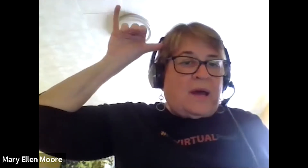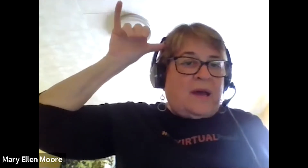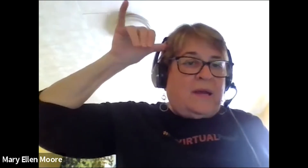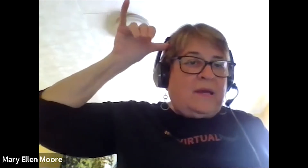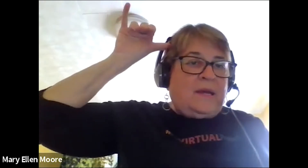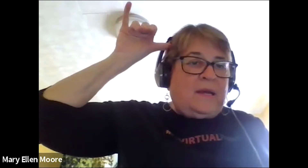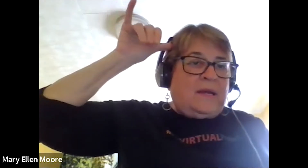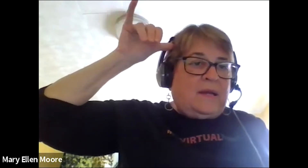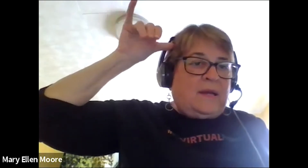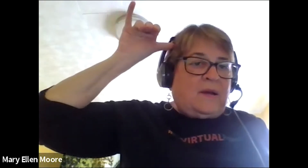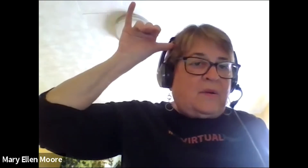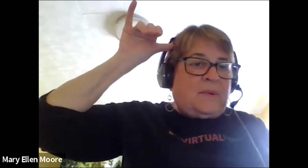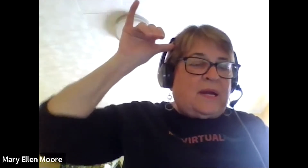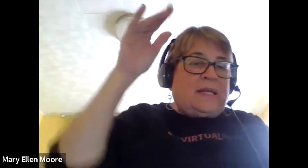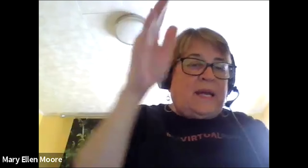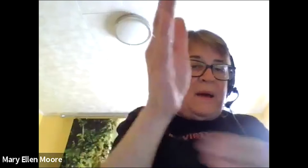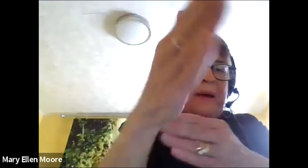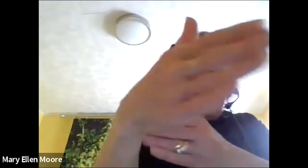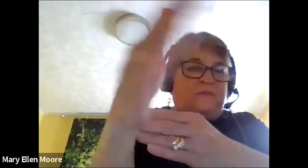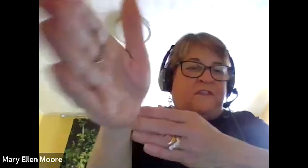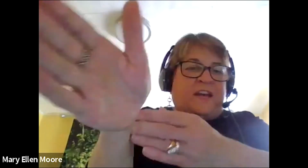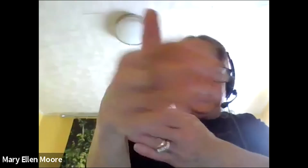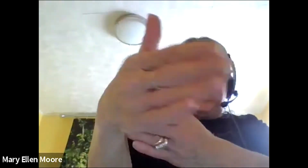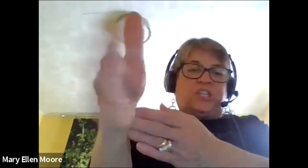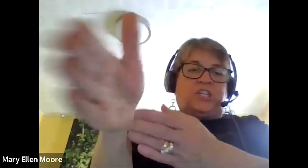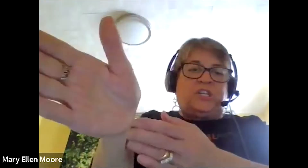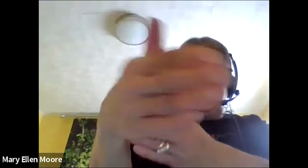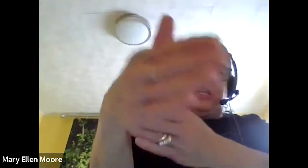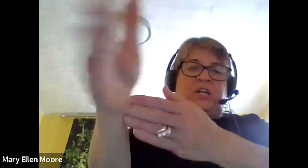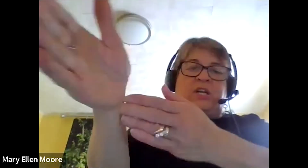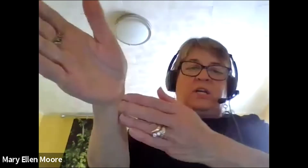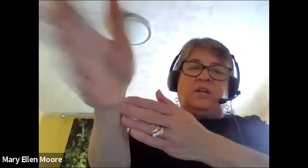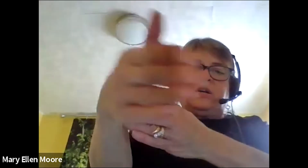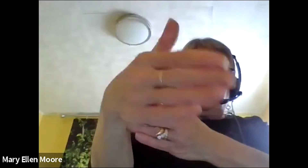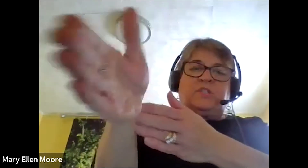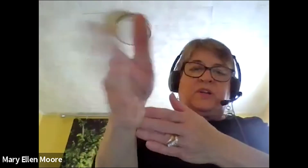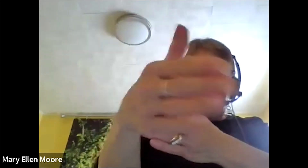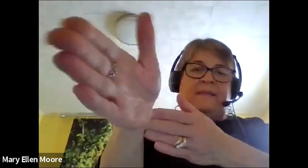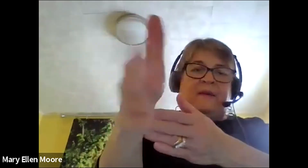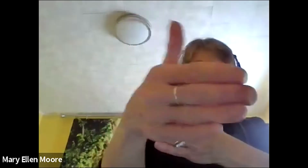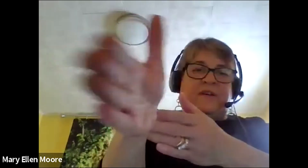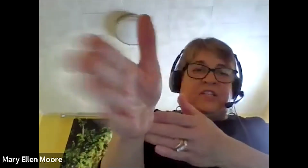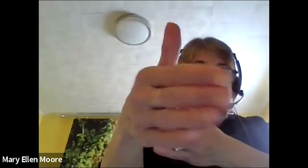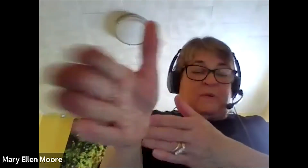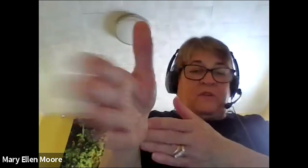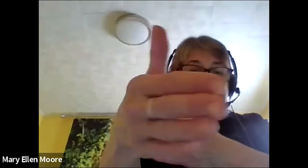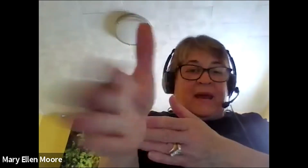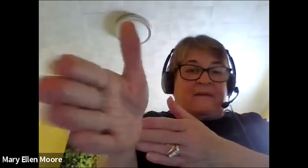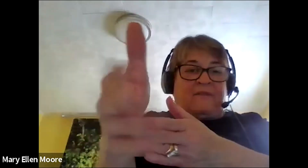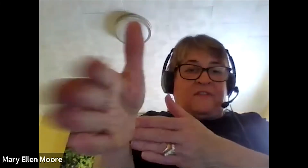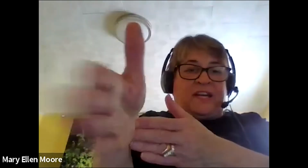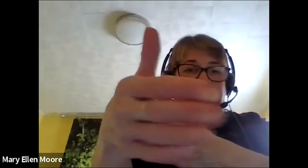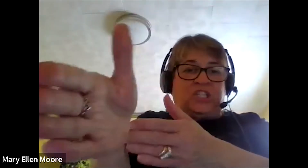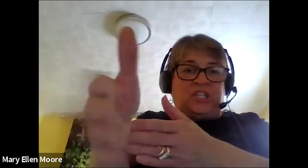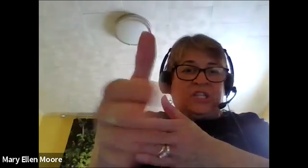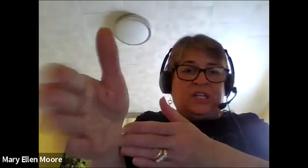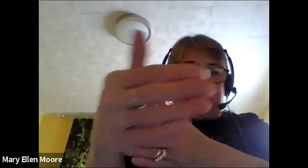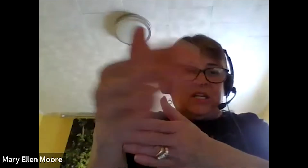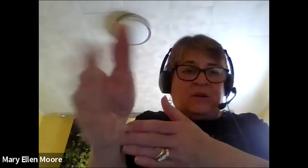Okay. All right. How about fish? You're going to put your hand there, fish. Some of you may have a fish.